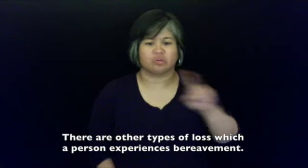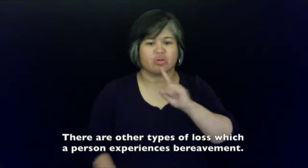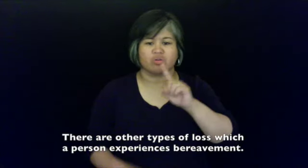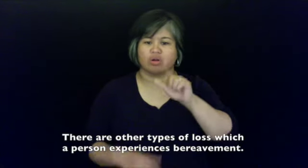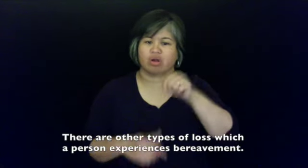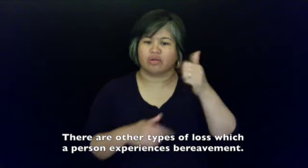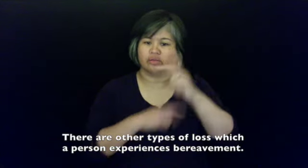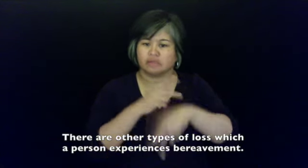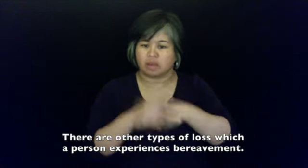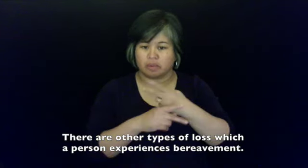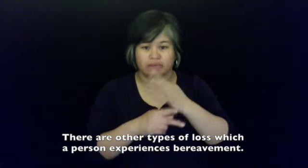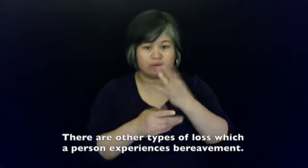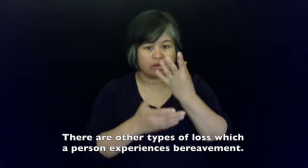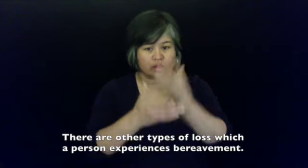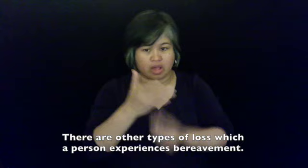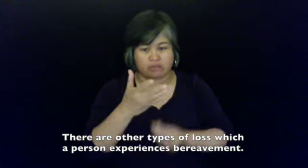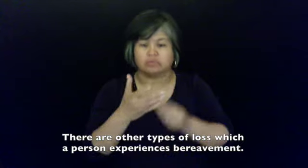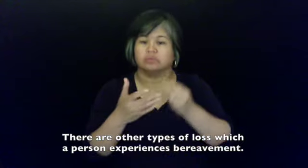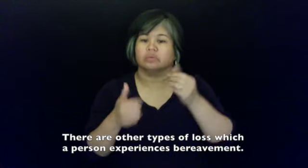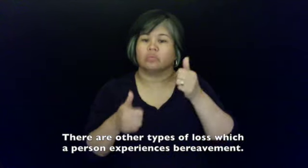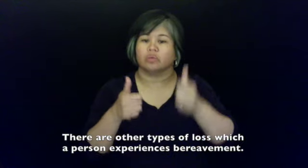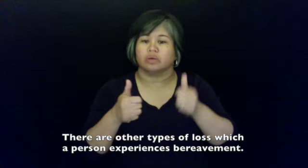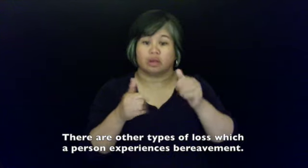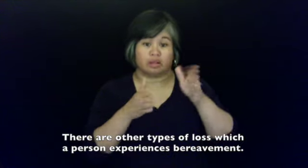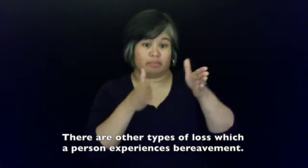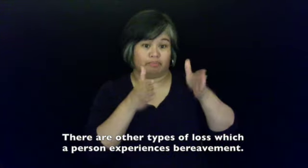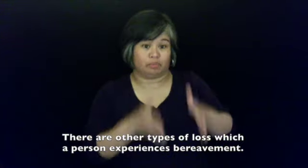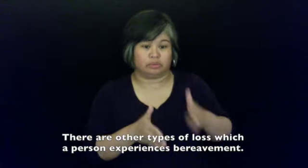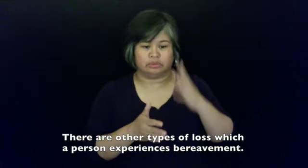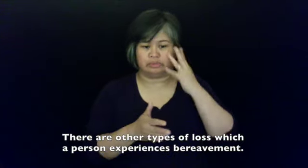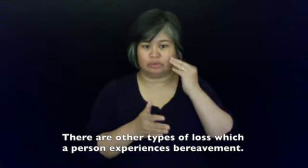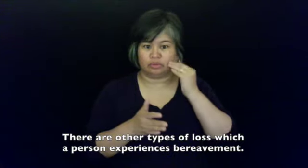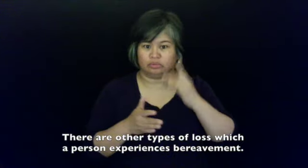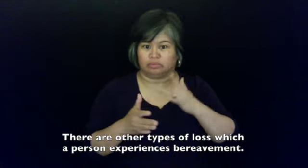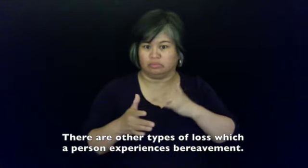There are other types of loss which a person experiences bereavement.